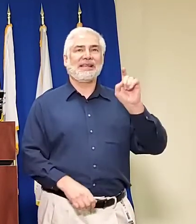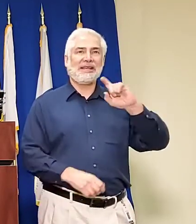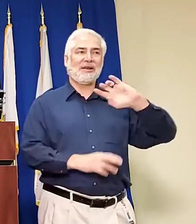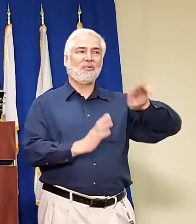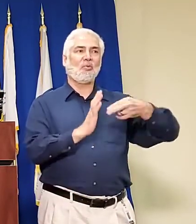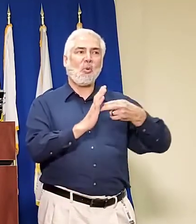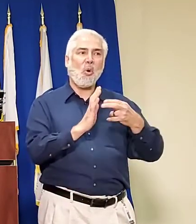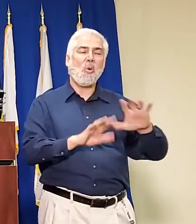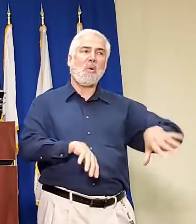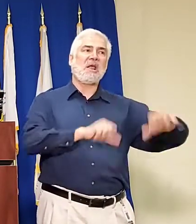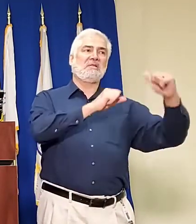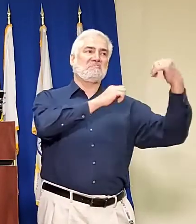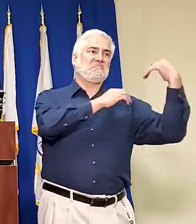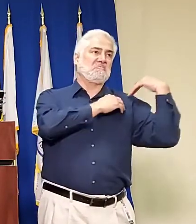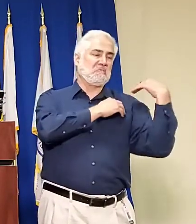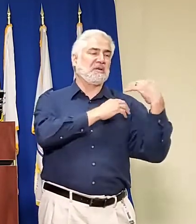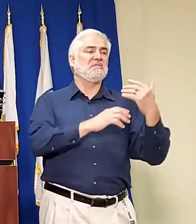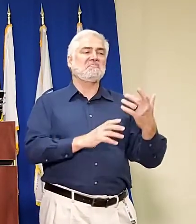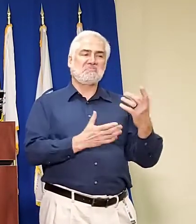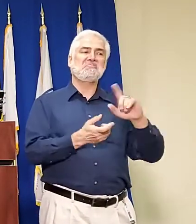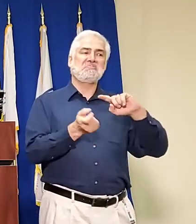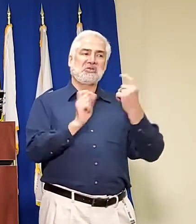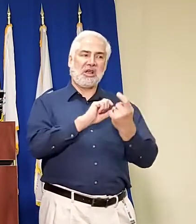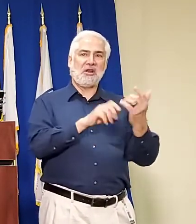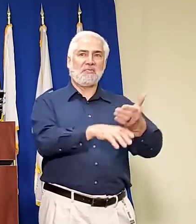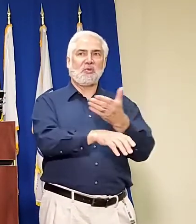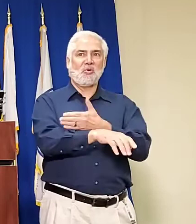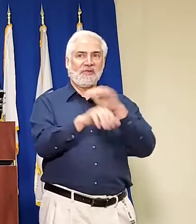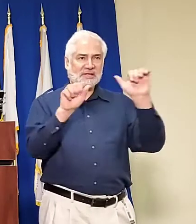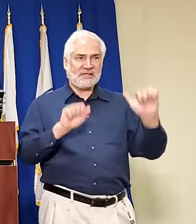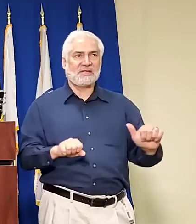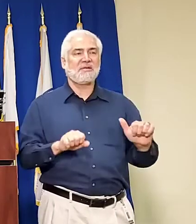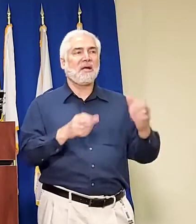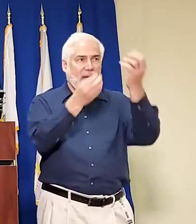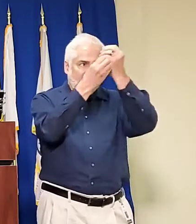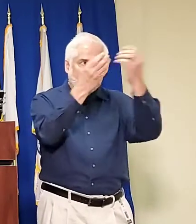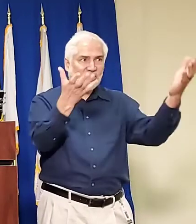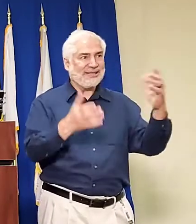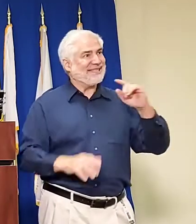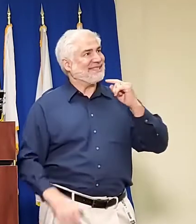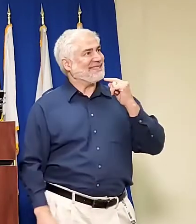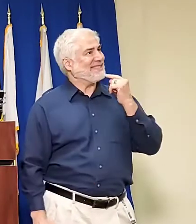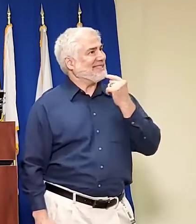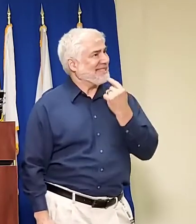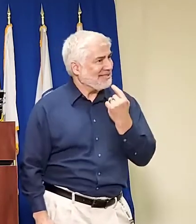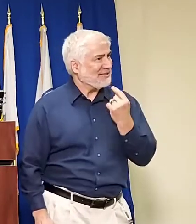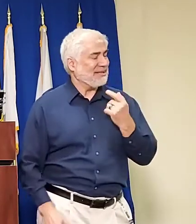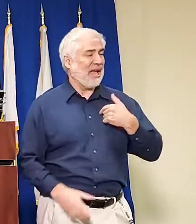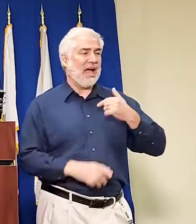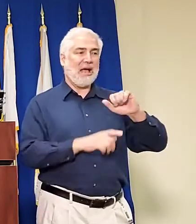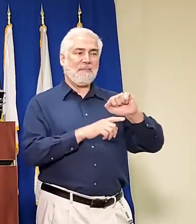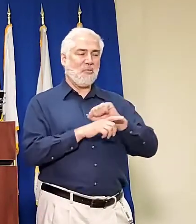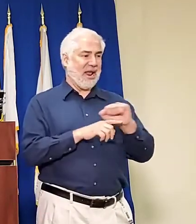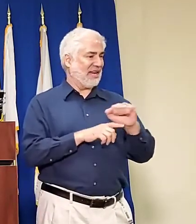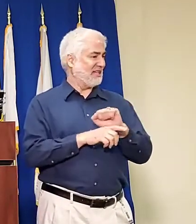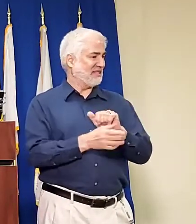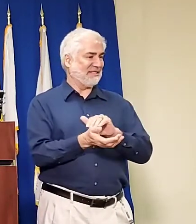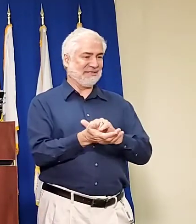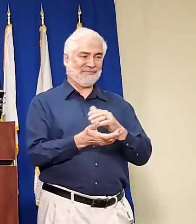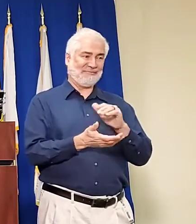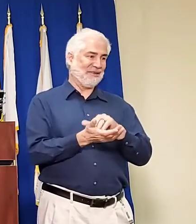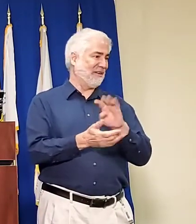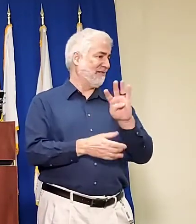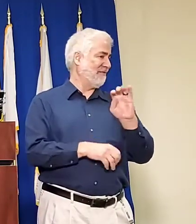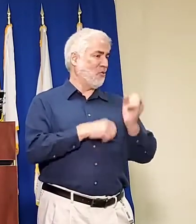play in making a difference. And we all need to get the message out that this is serious. I've been in practice nearly 40